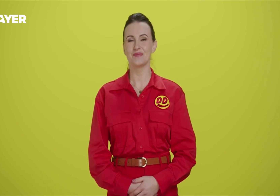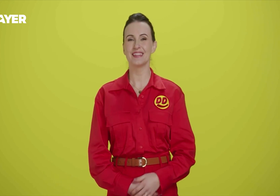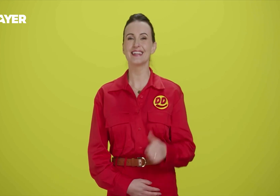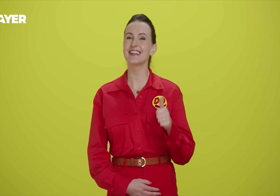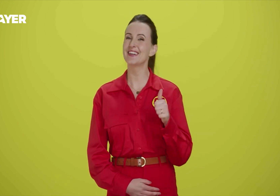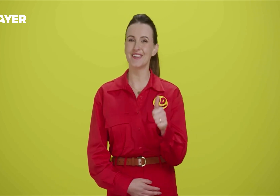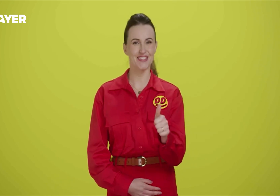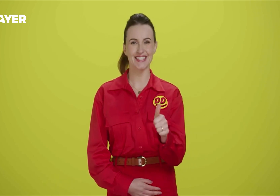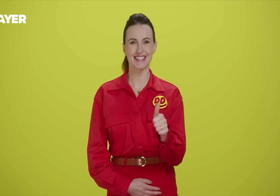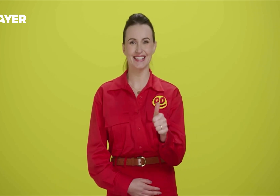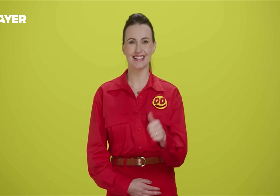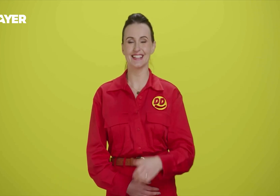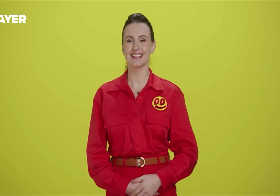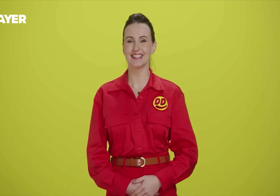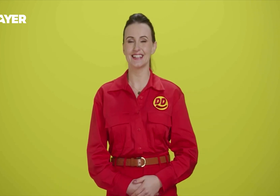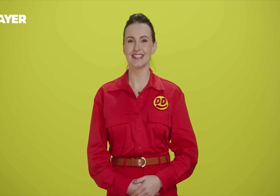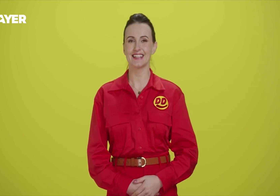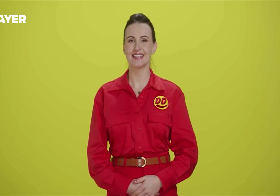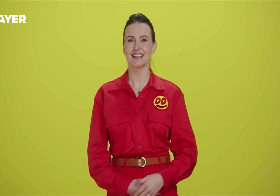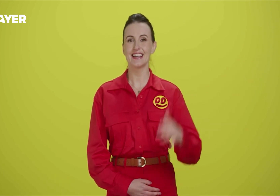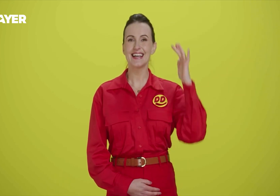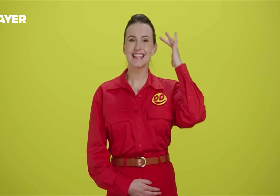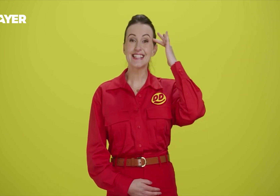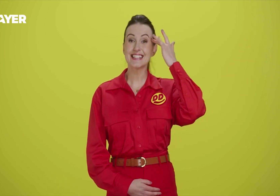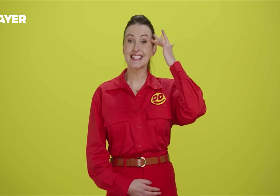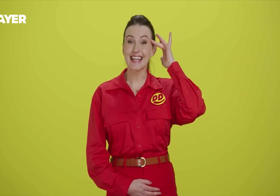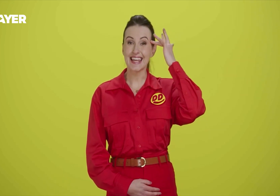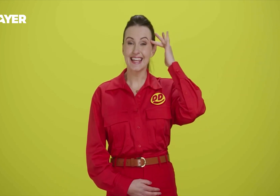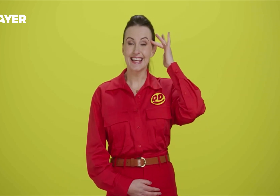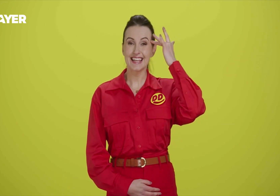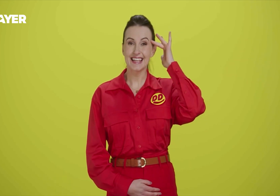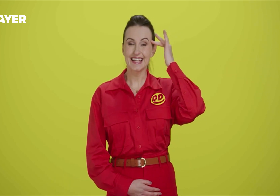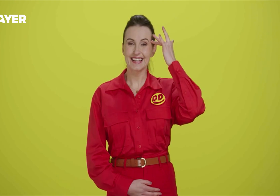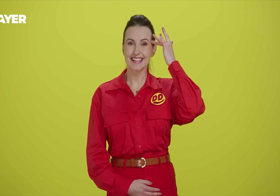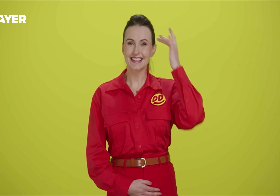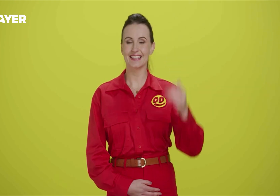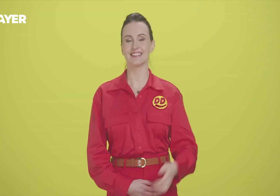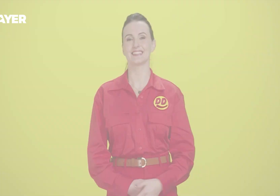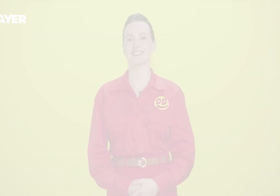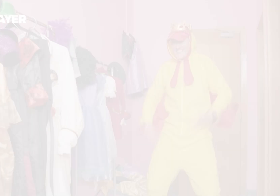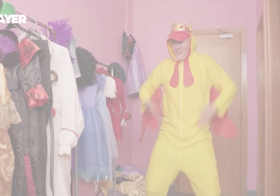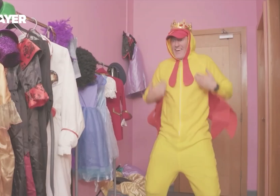Good. Silly. this okay?